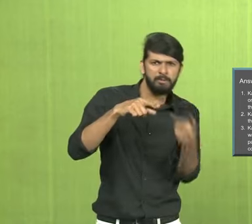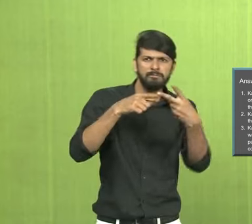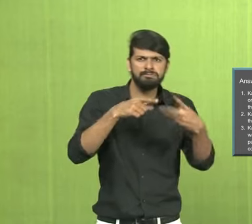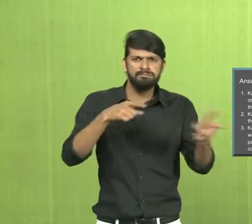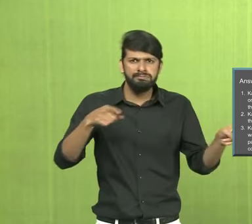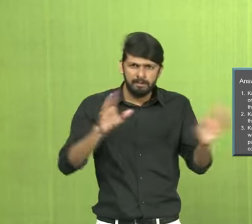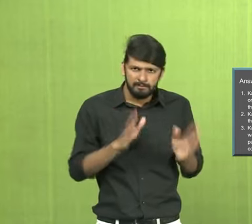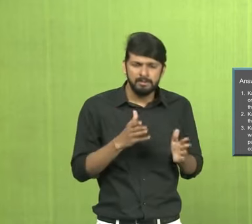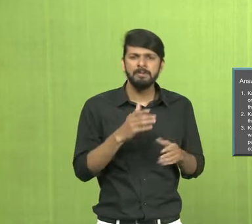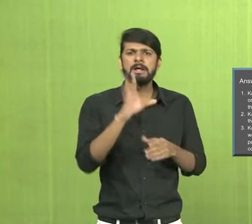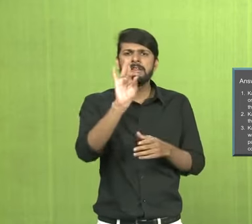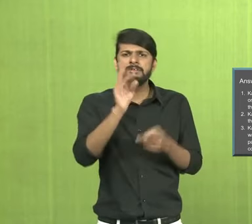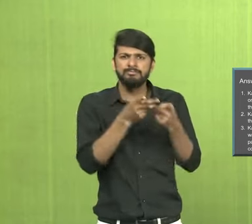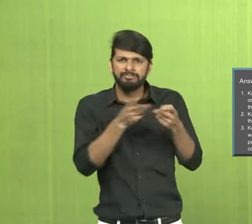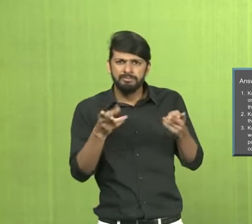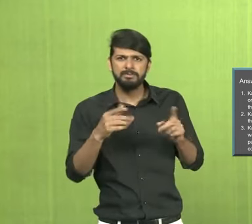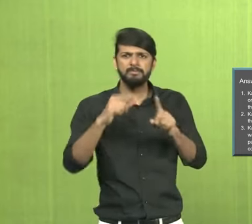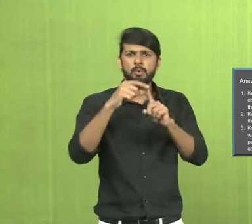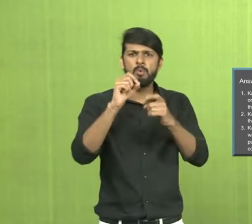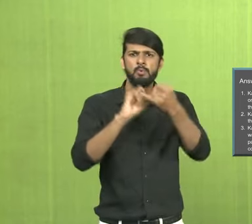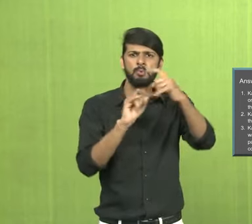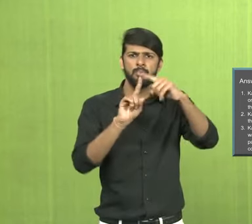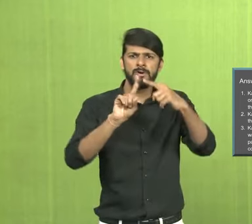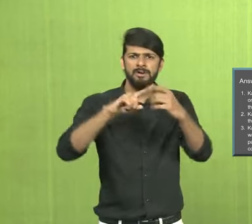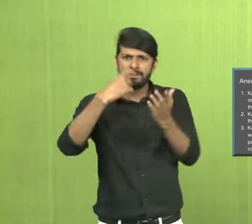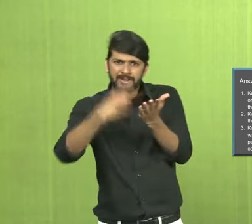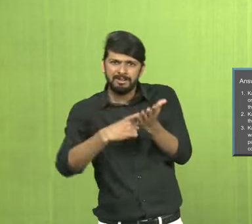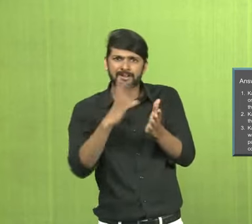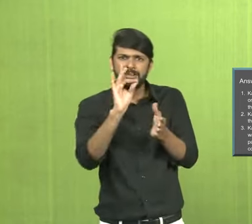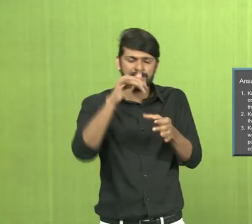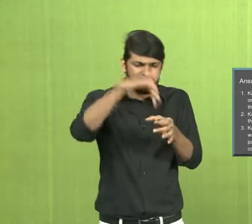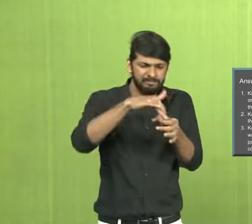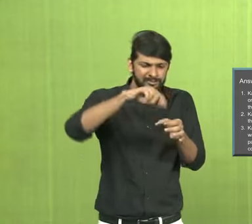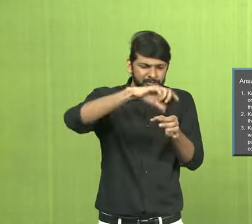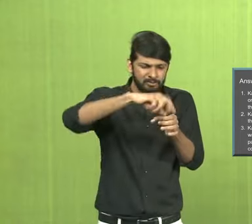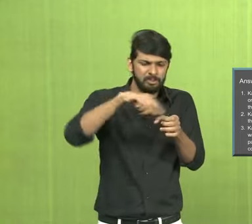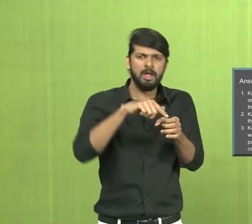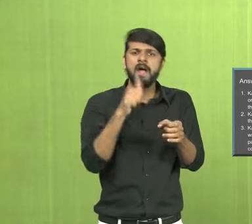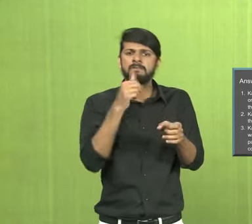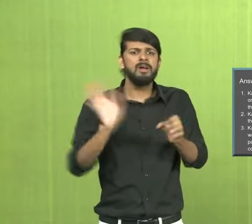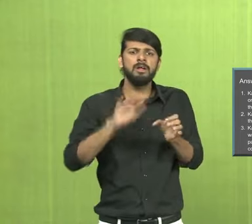brush, gum and poster colors.